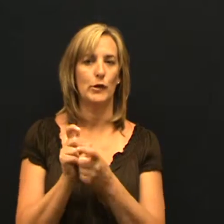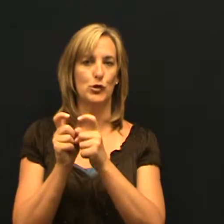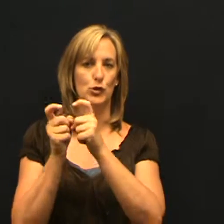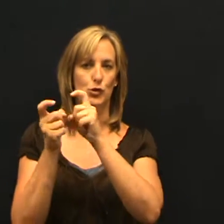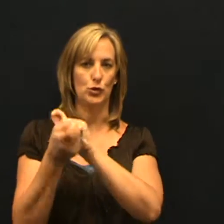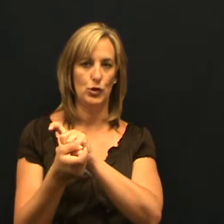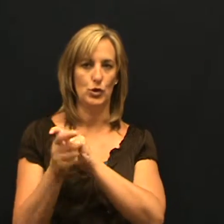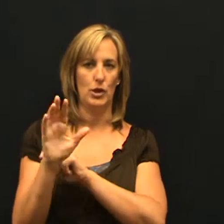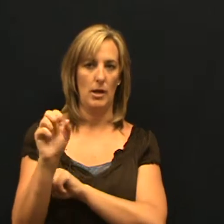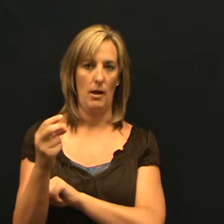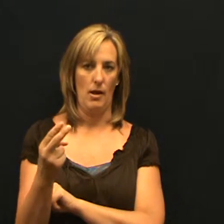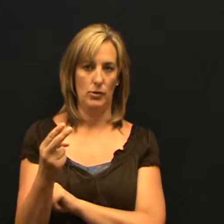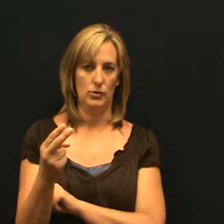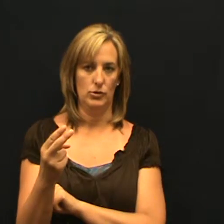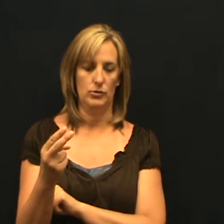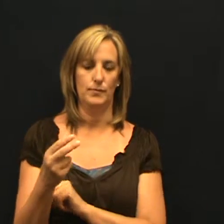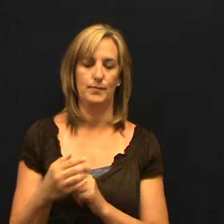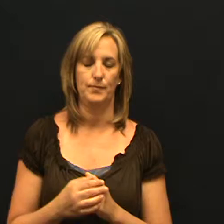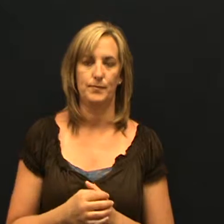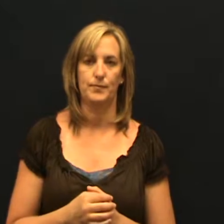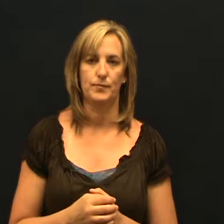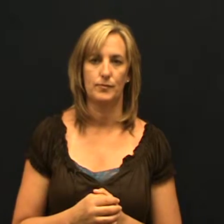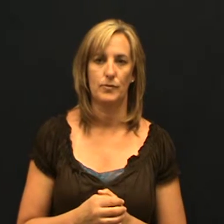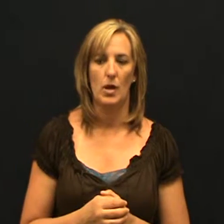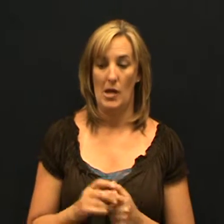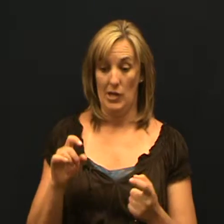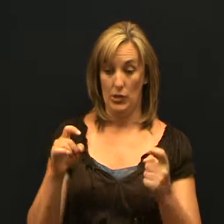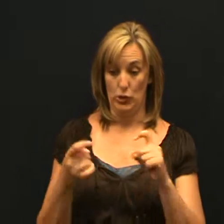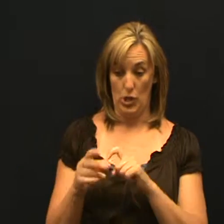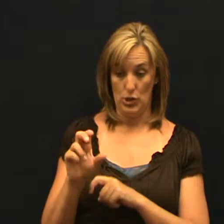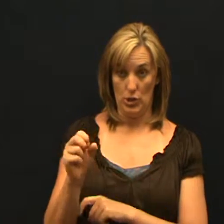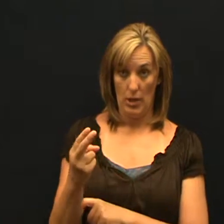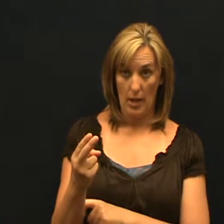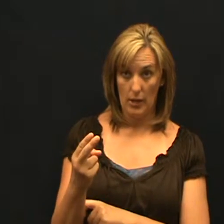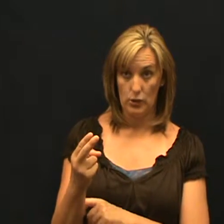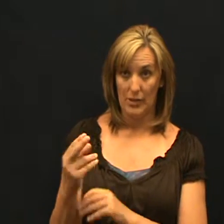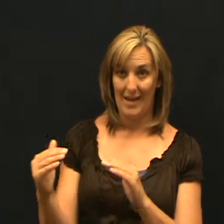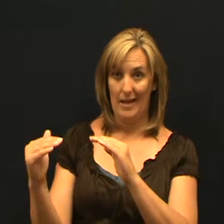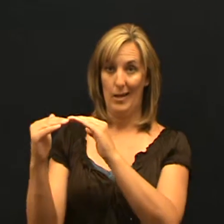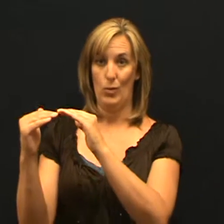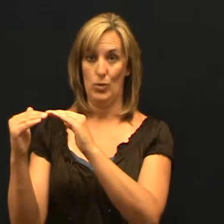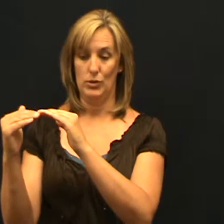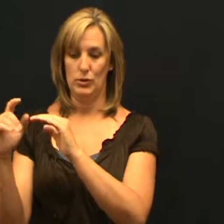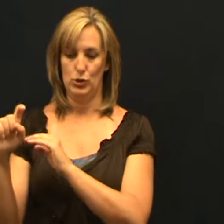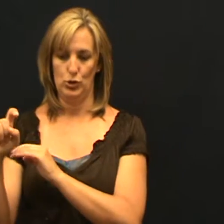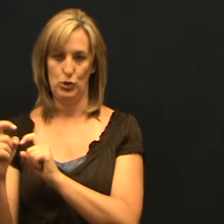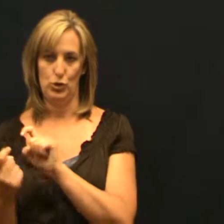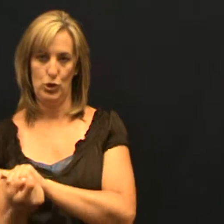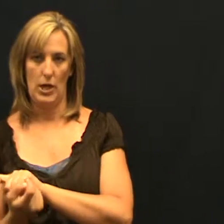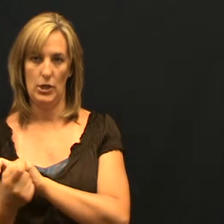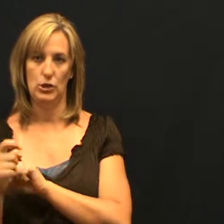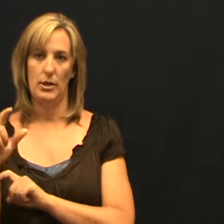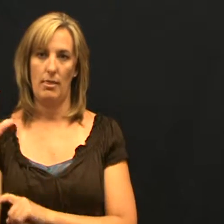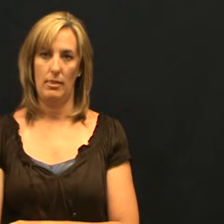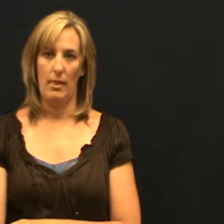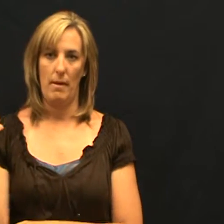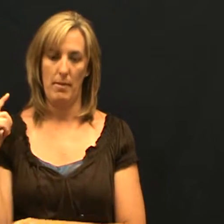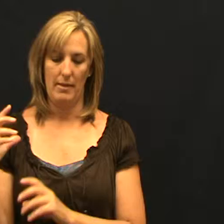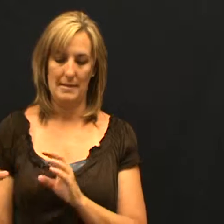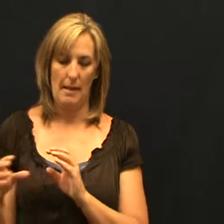at the change in those other accounts as well. Change in cash equals change in liabilities plus stockholders' equity minus